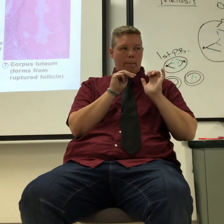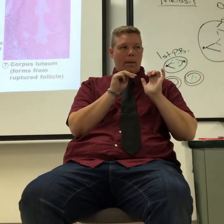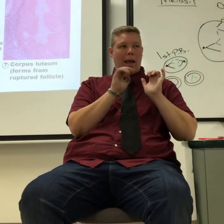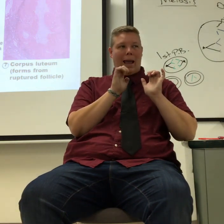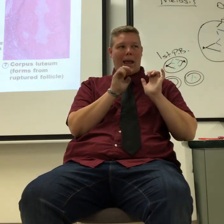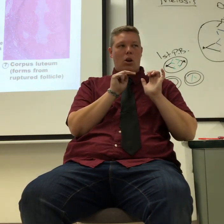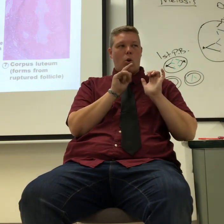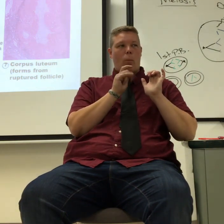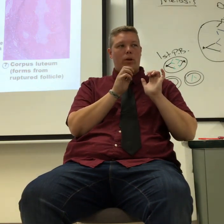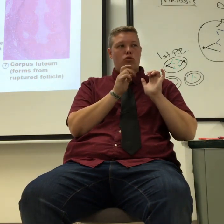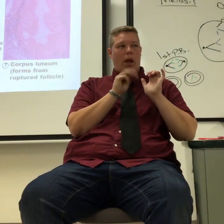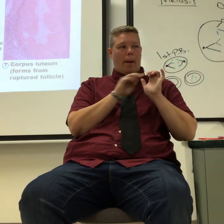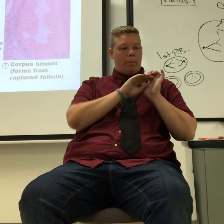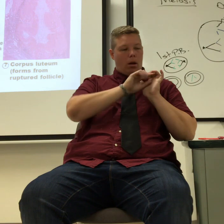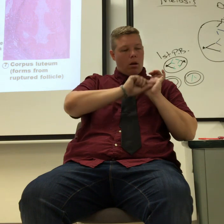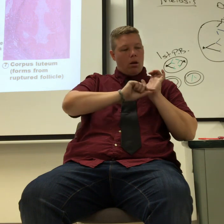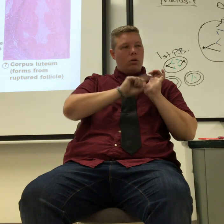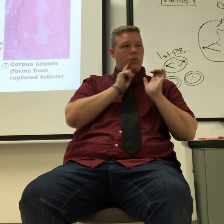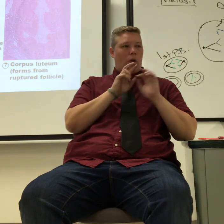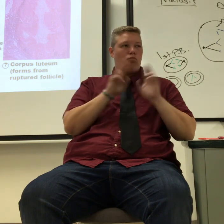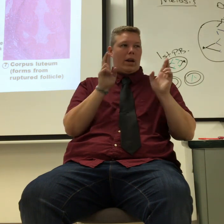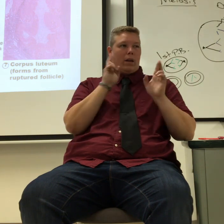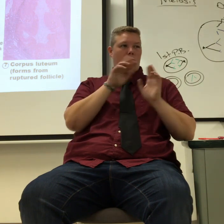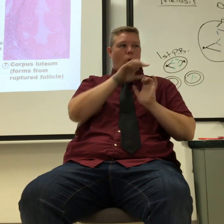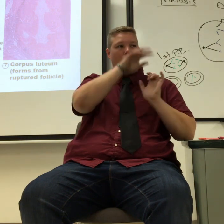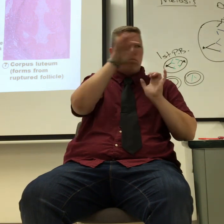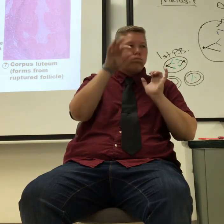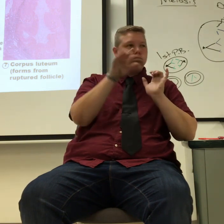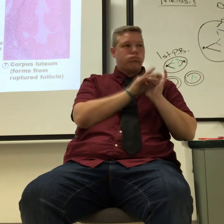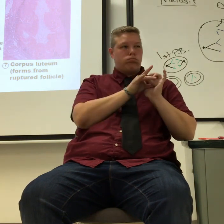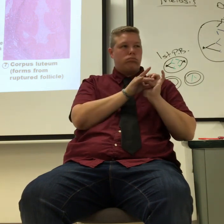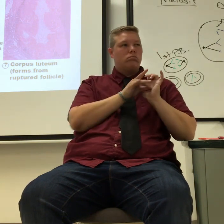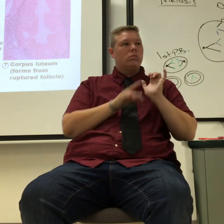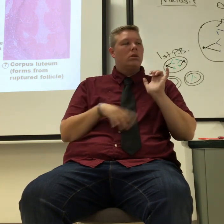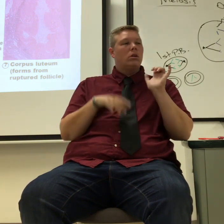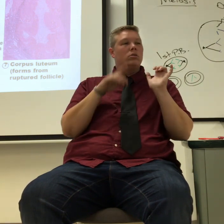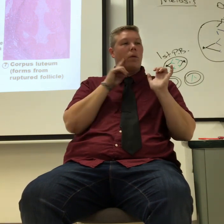this fertilization event. Okay. So the corpus